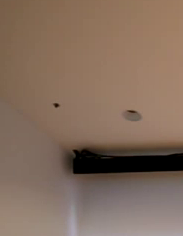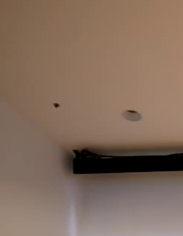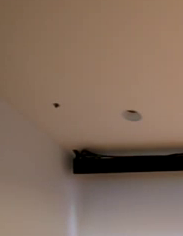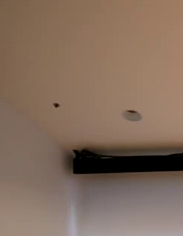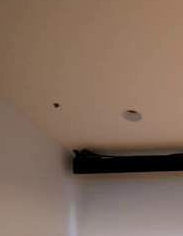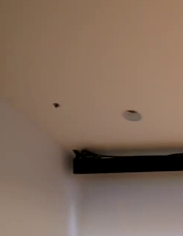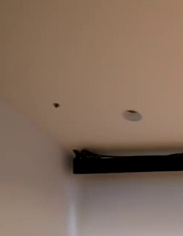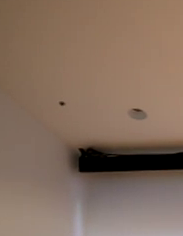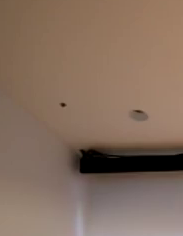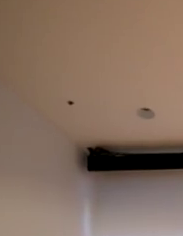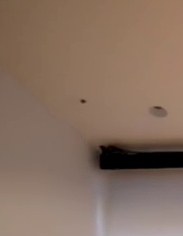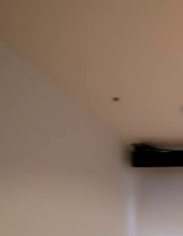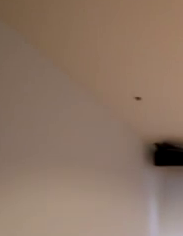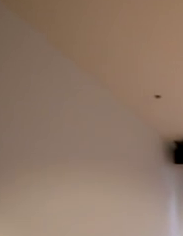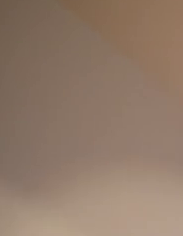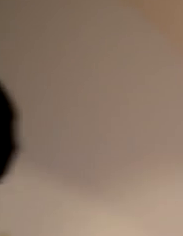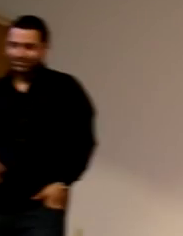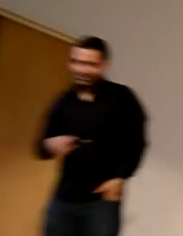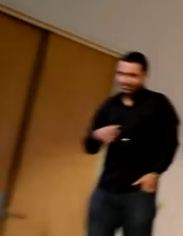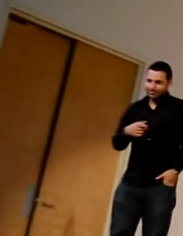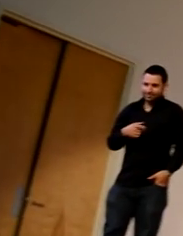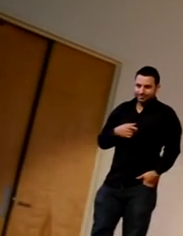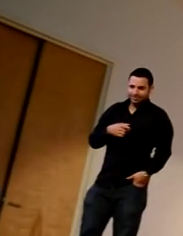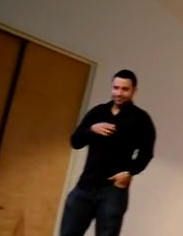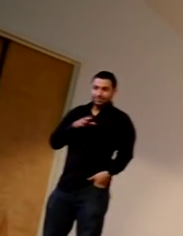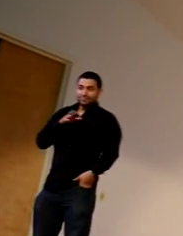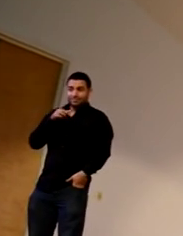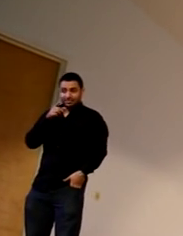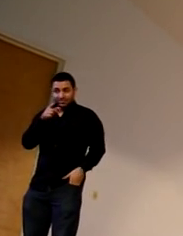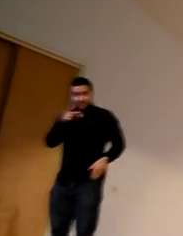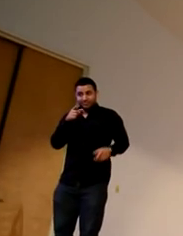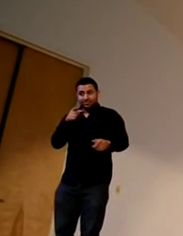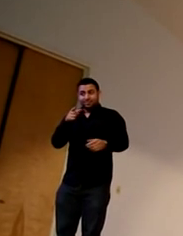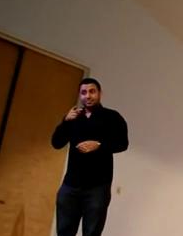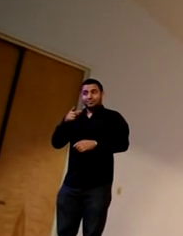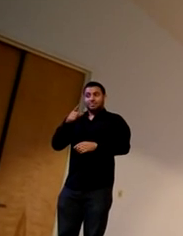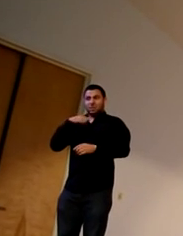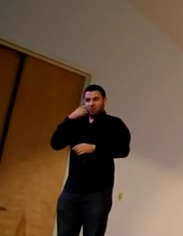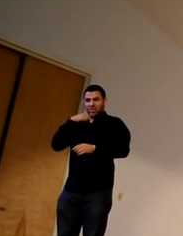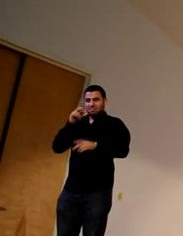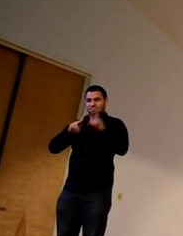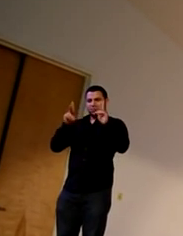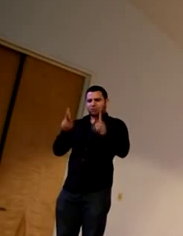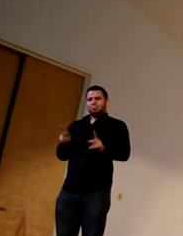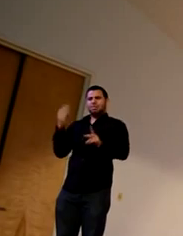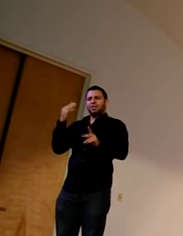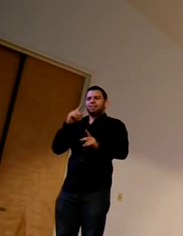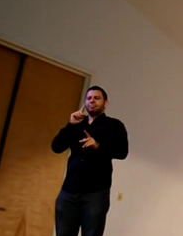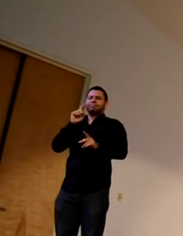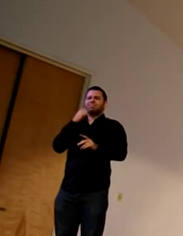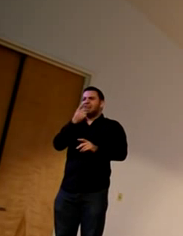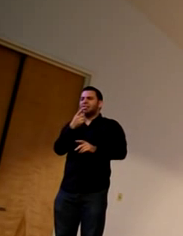oh